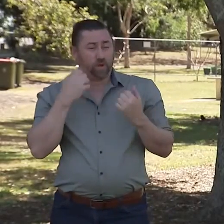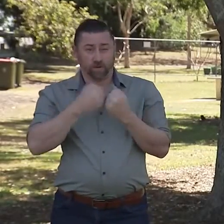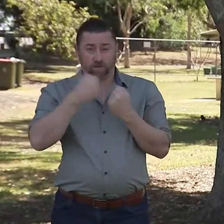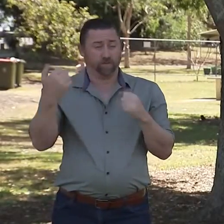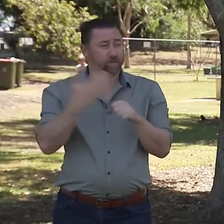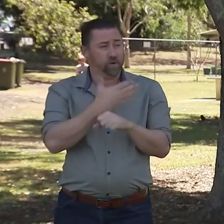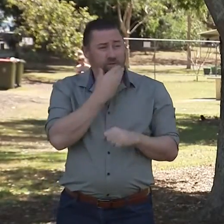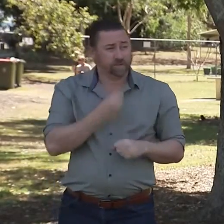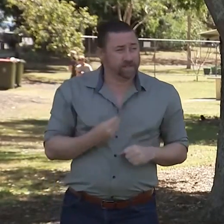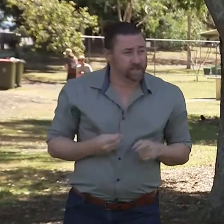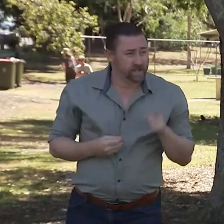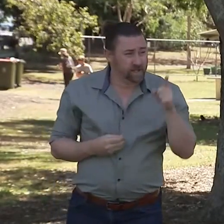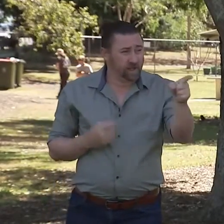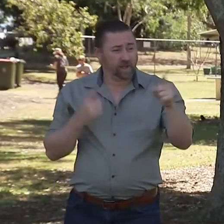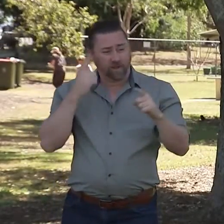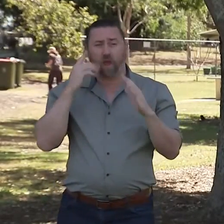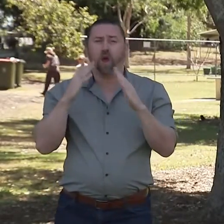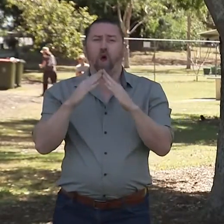Sorry?